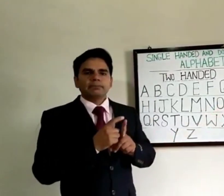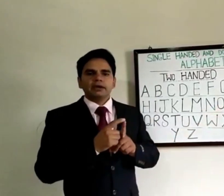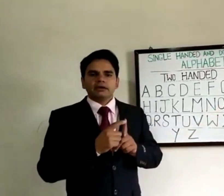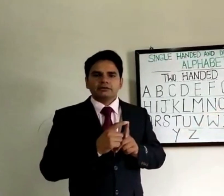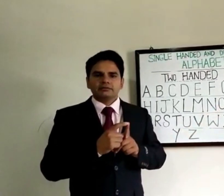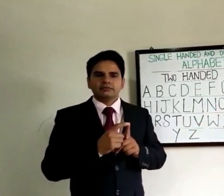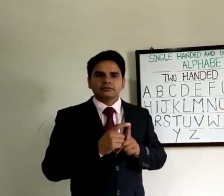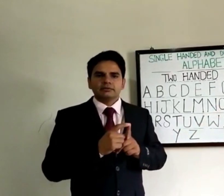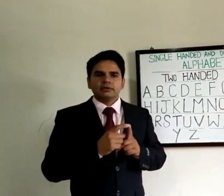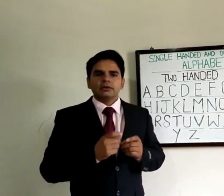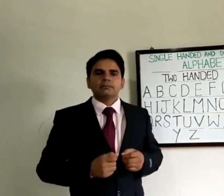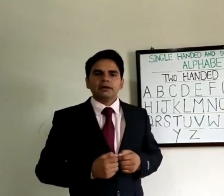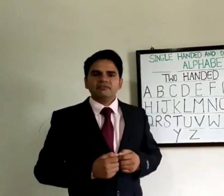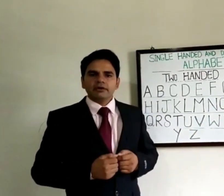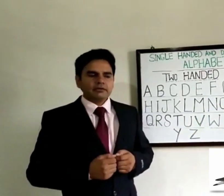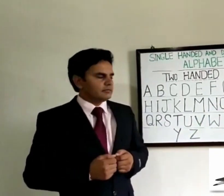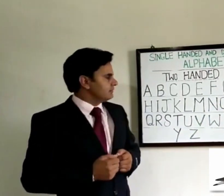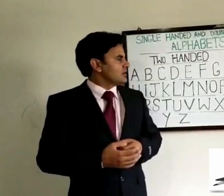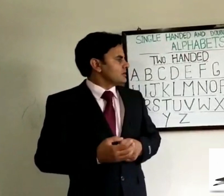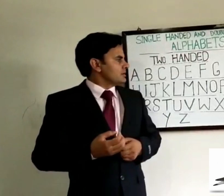Ha. Ha for